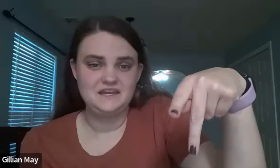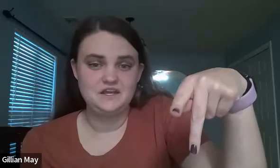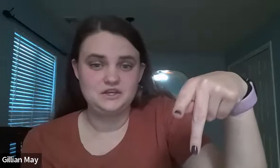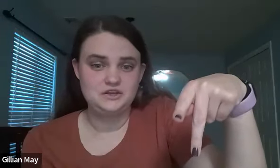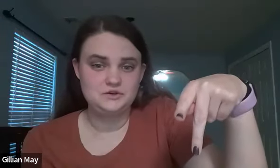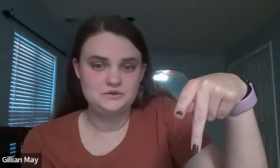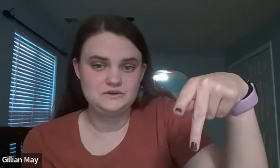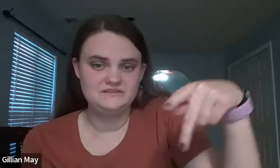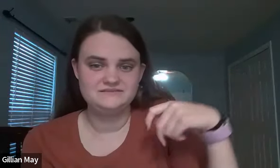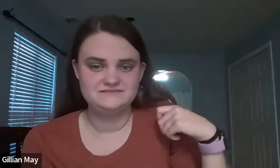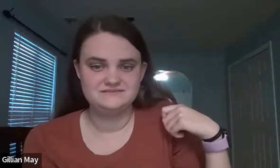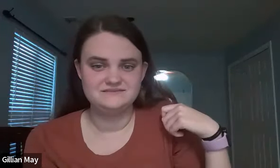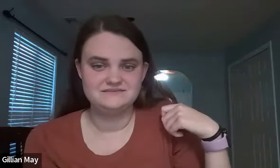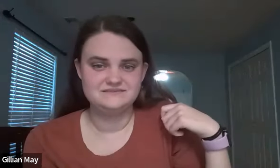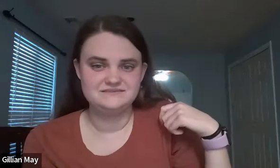Then Q.